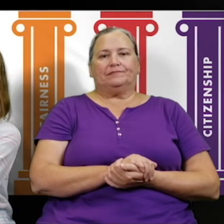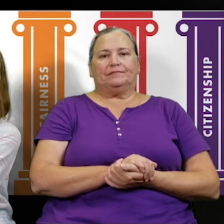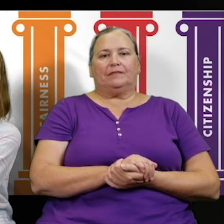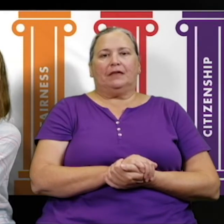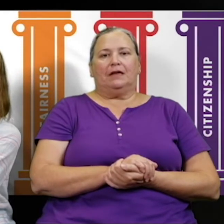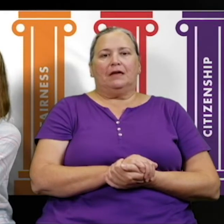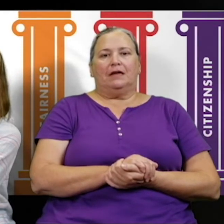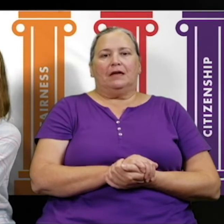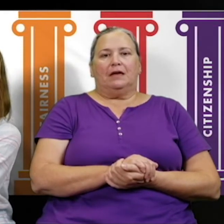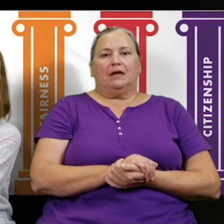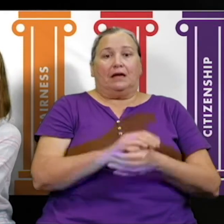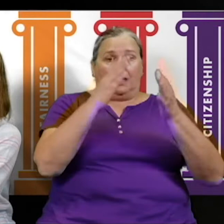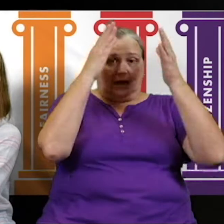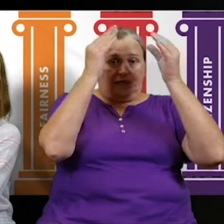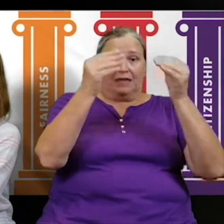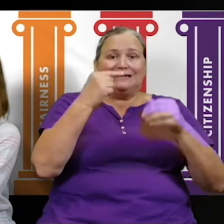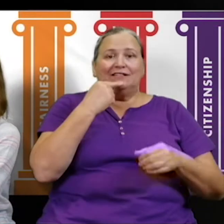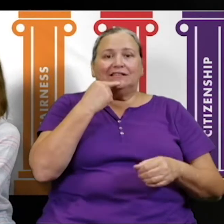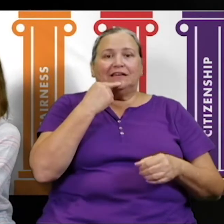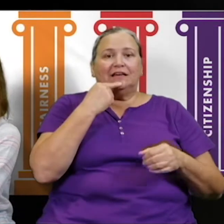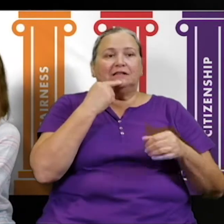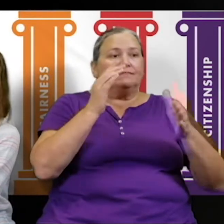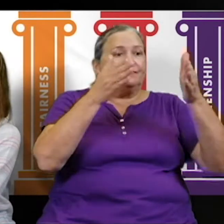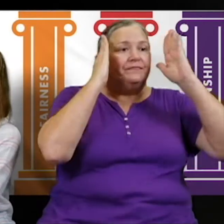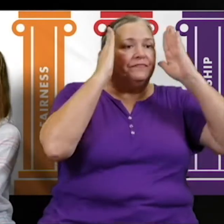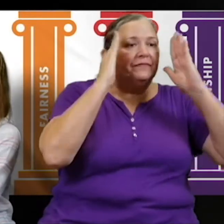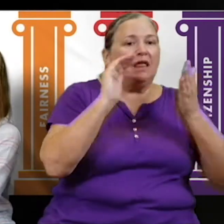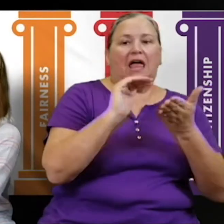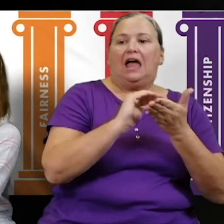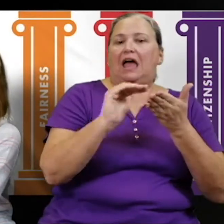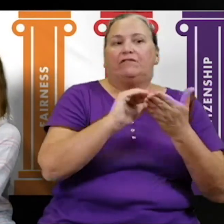Mr. Slinger said, "Listen up, I forgive everyone."